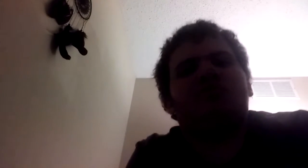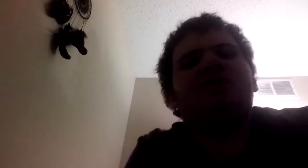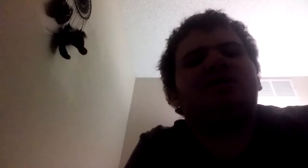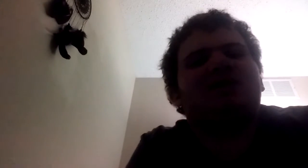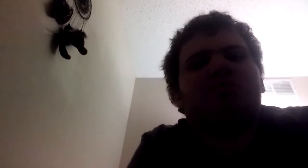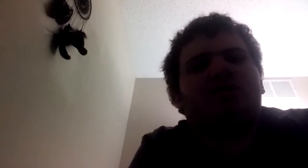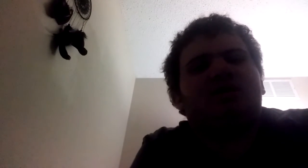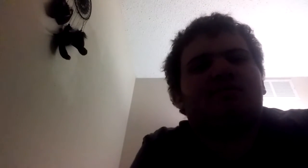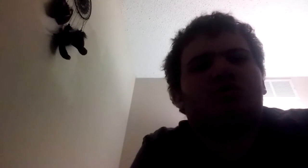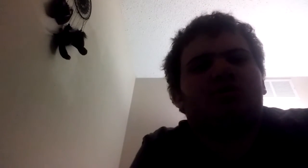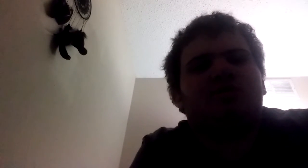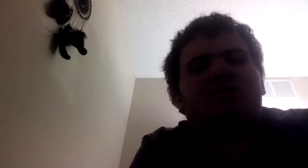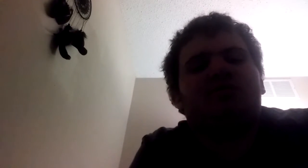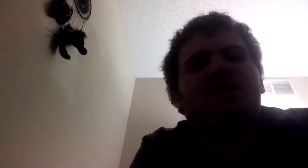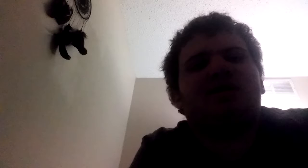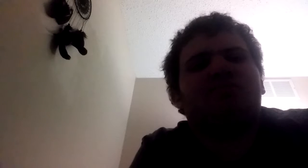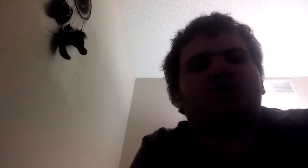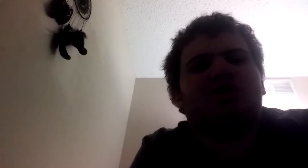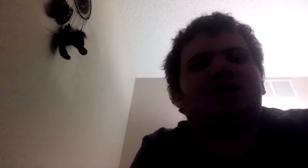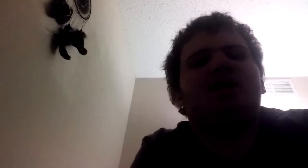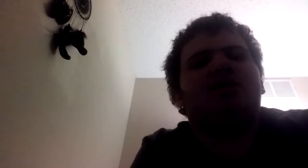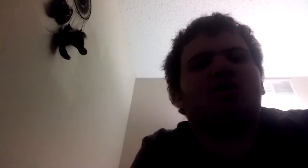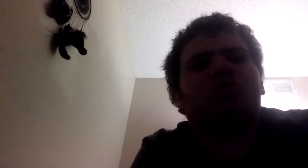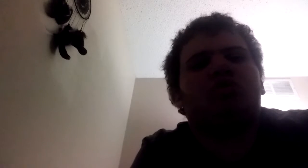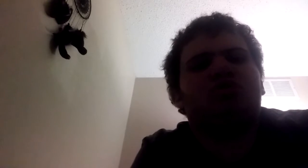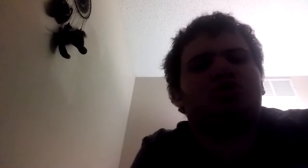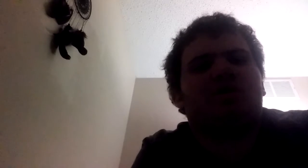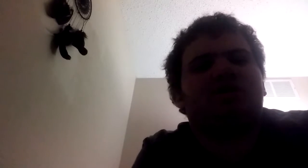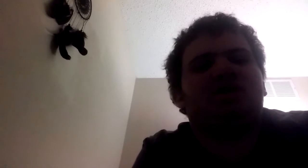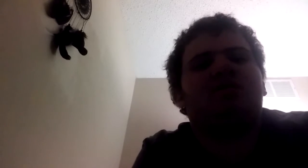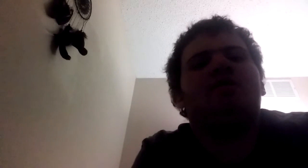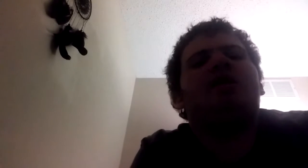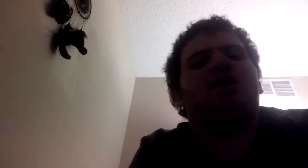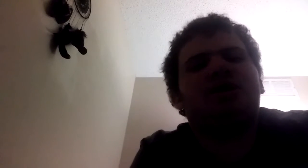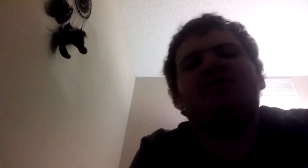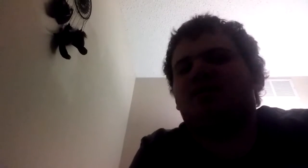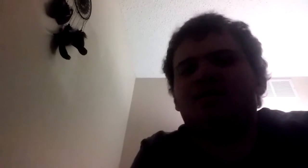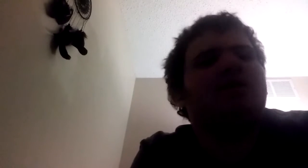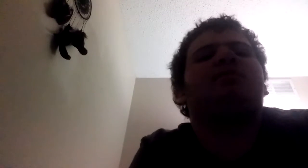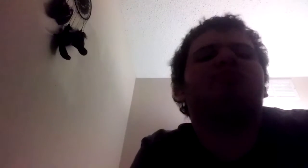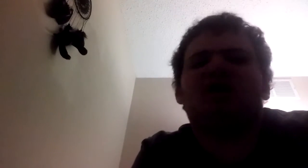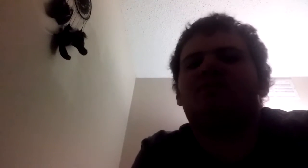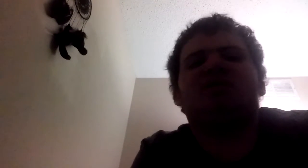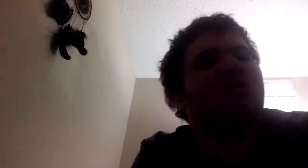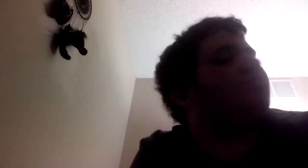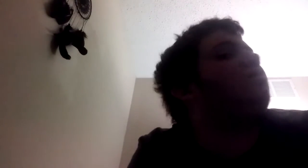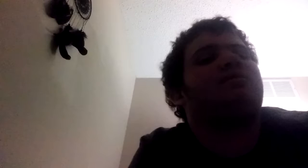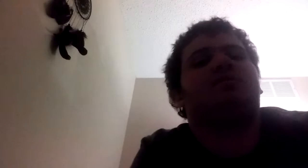when Midget Apple is in this form, when he's in his monster truck, he is a total destroying machine. He took out zombies, blobs, monsters